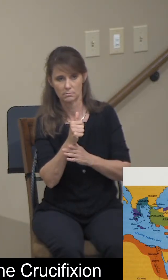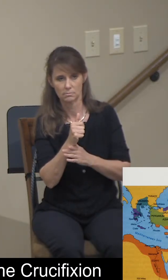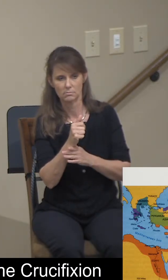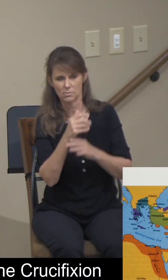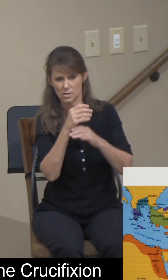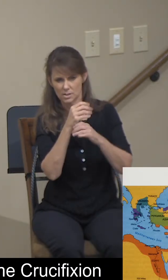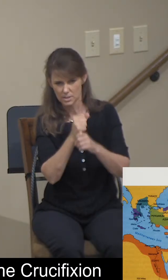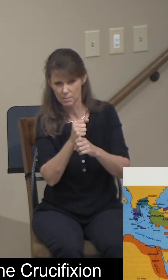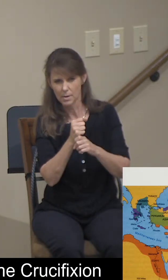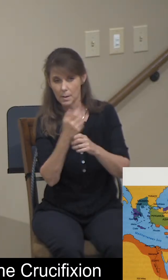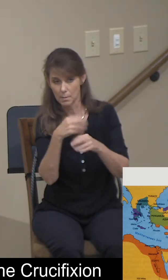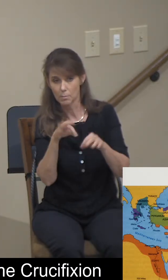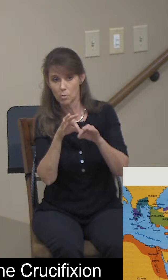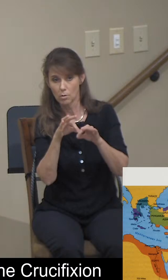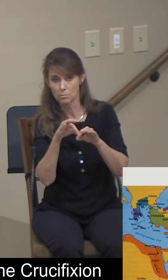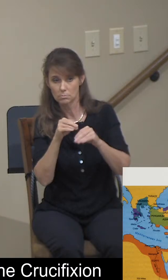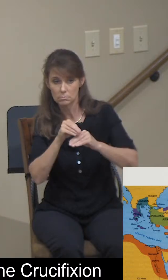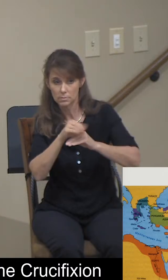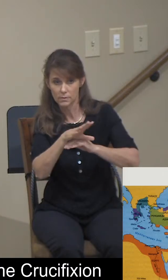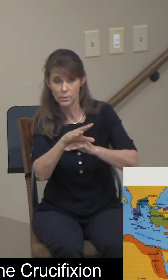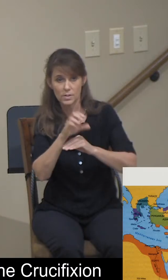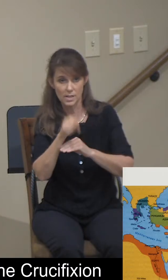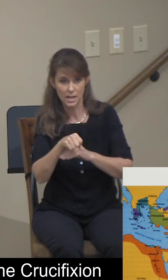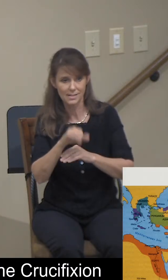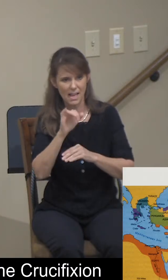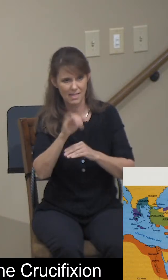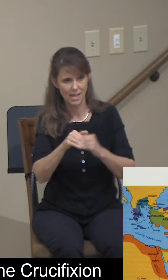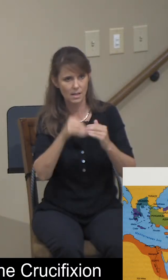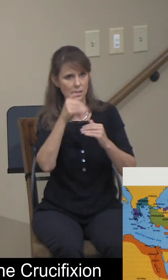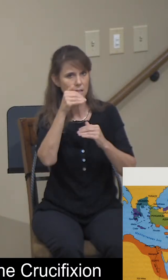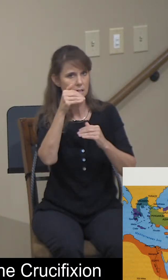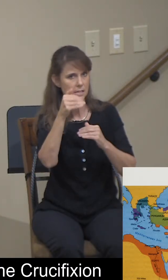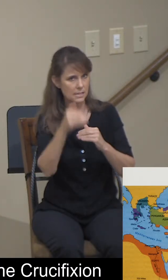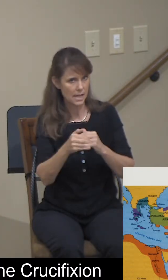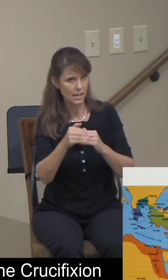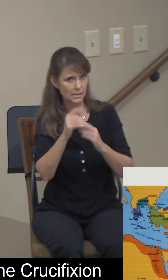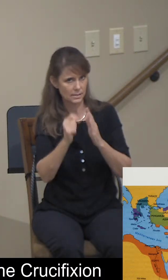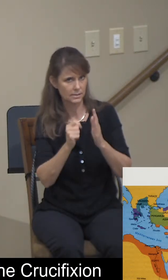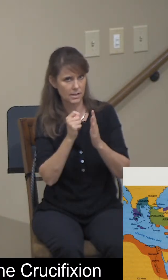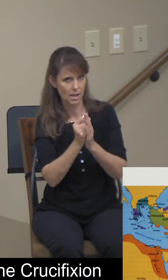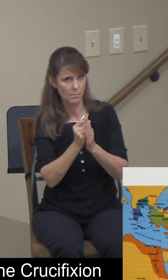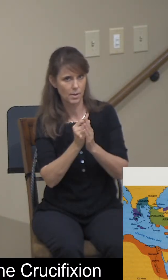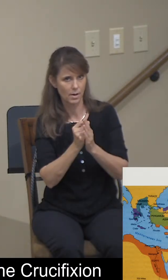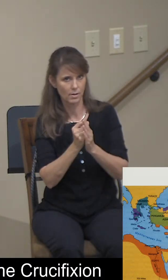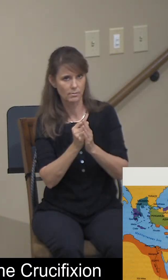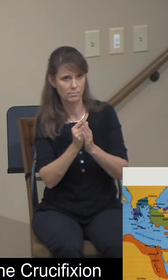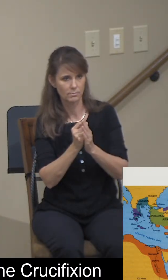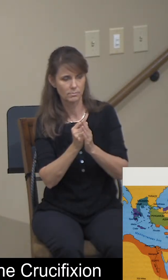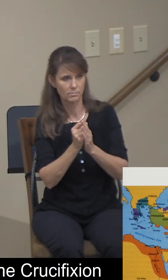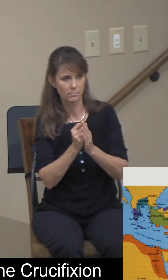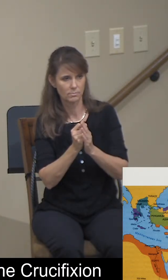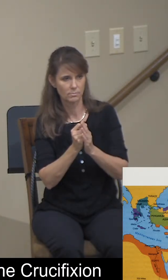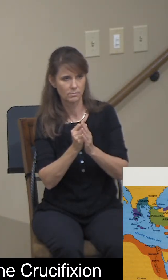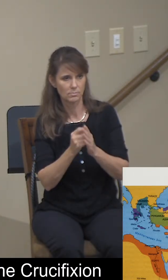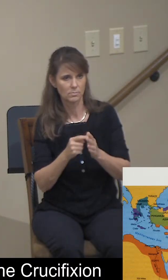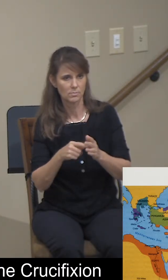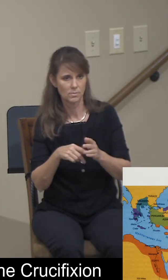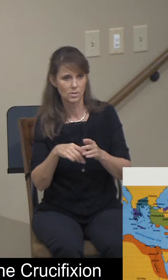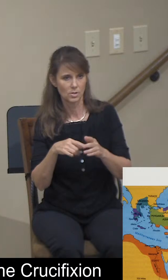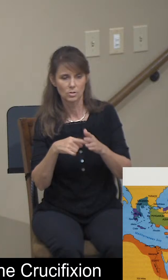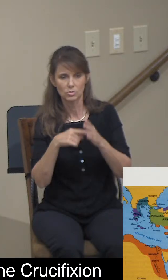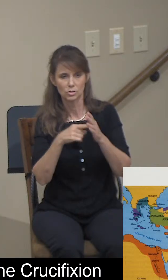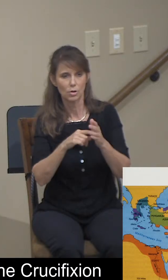of its impact nevertheless. This period after the Maccabean Revolt gives credibility to the long-held Jewish hope